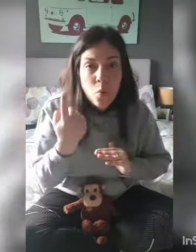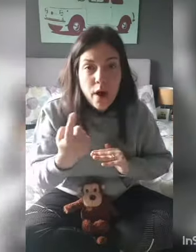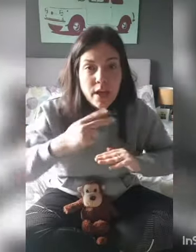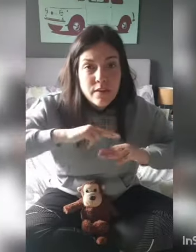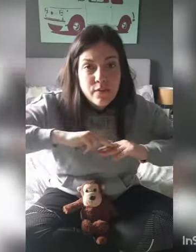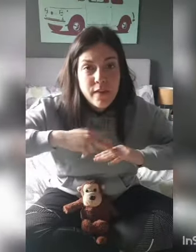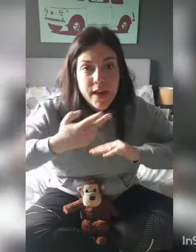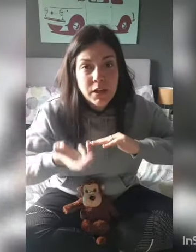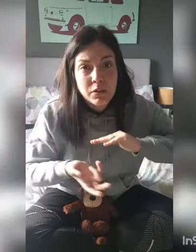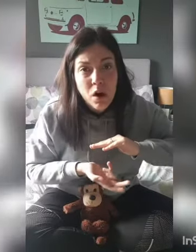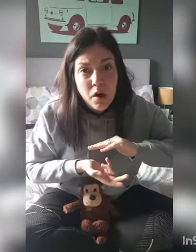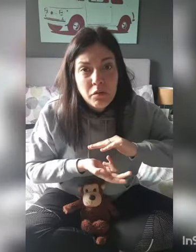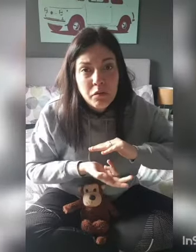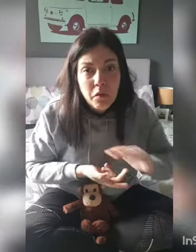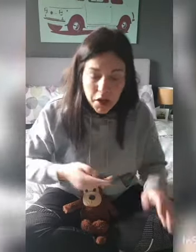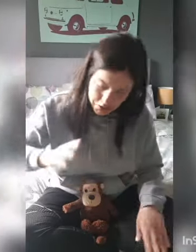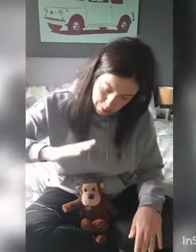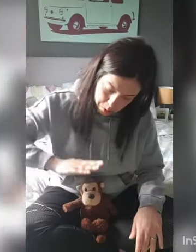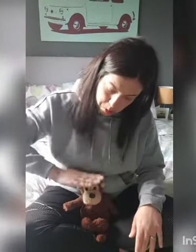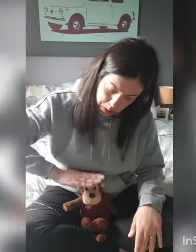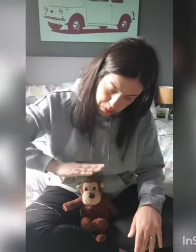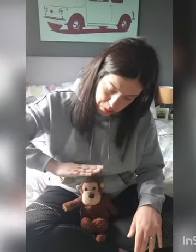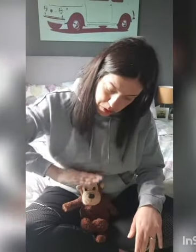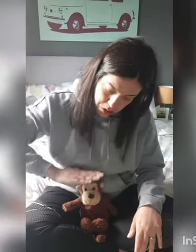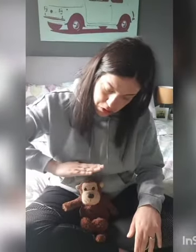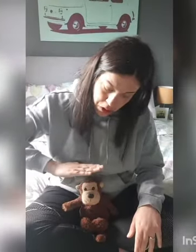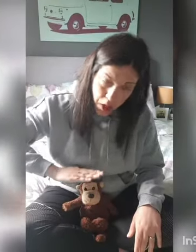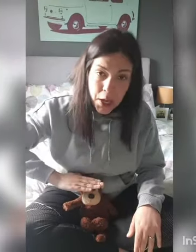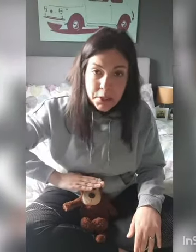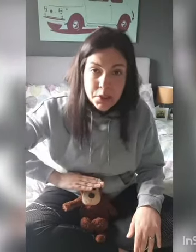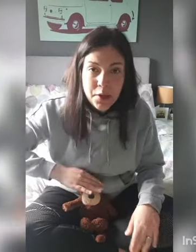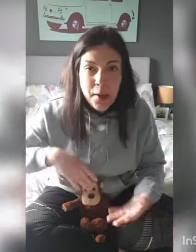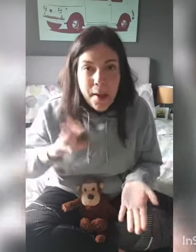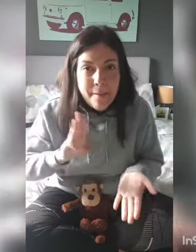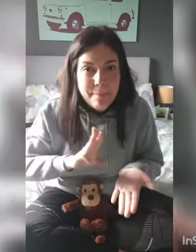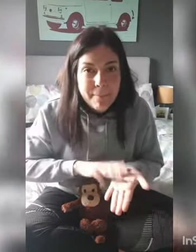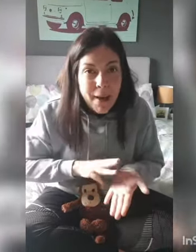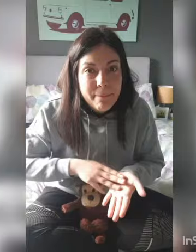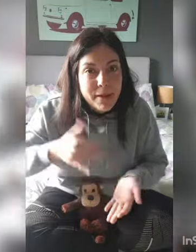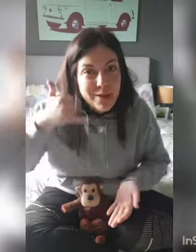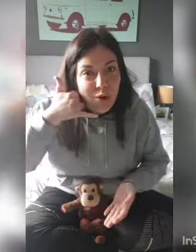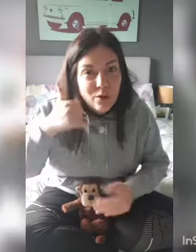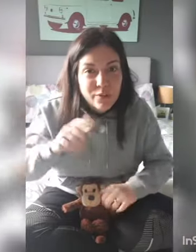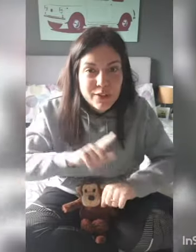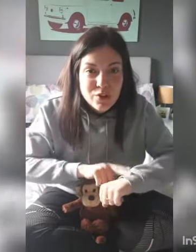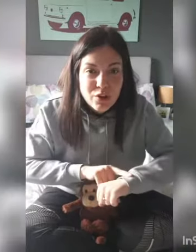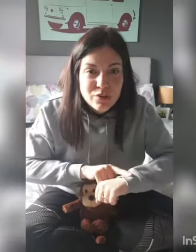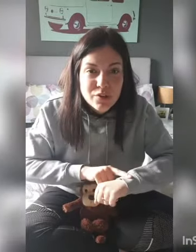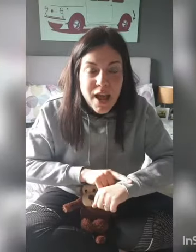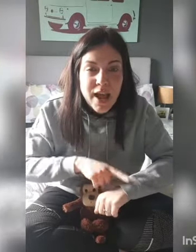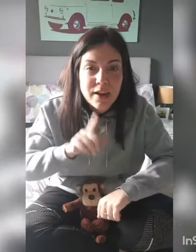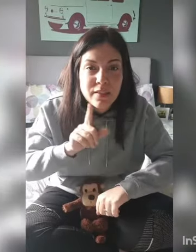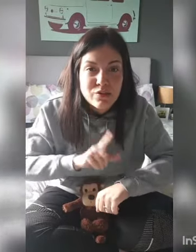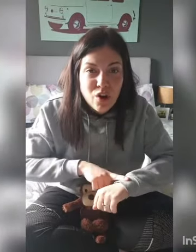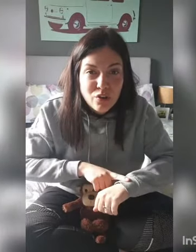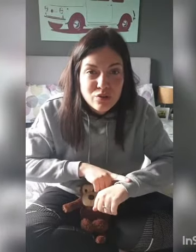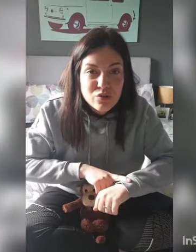One fell off and bumped his head. Mummy called the doctor and the